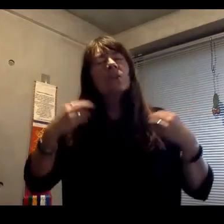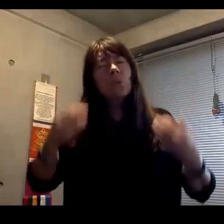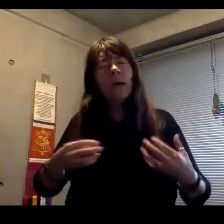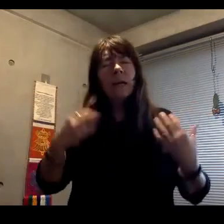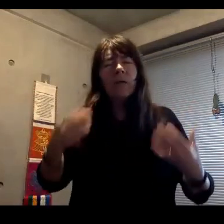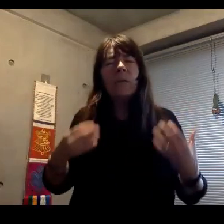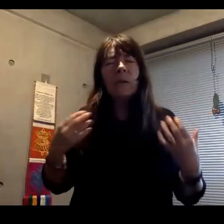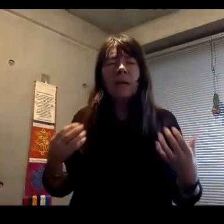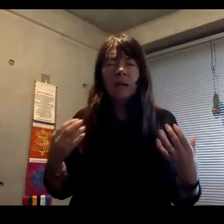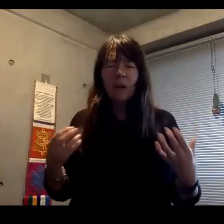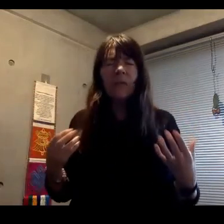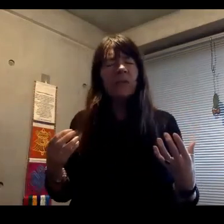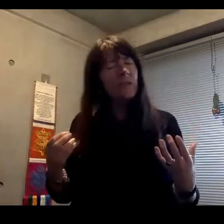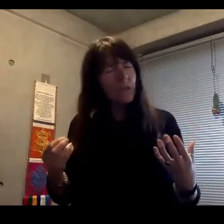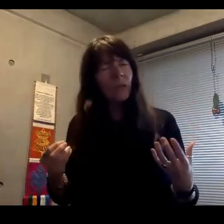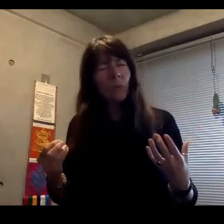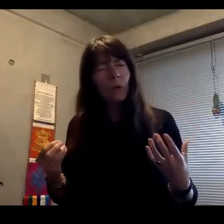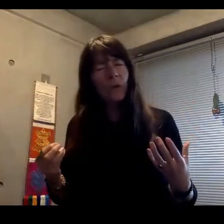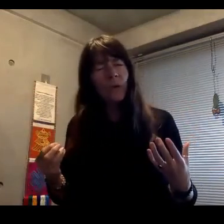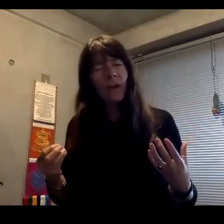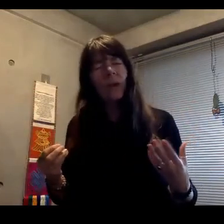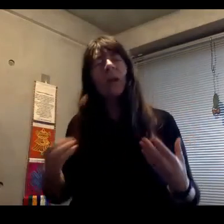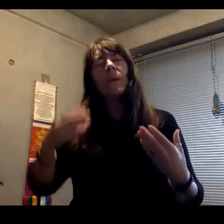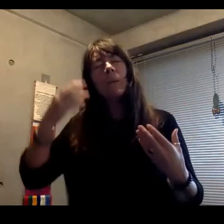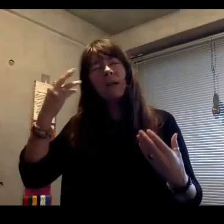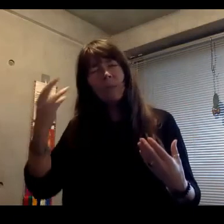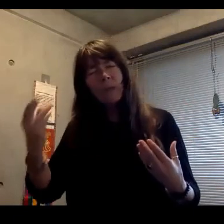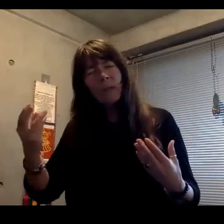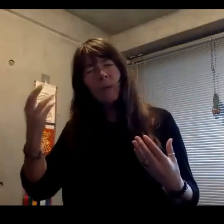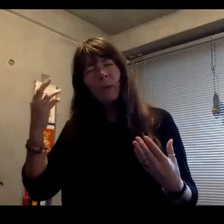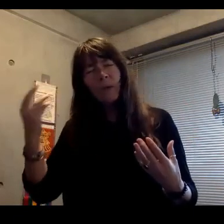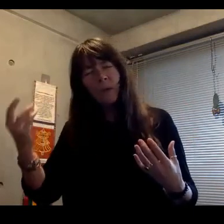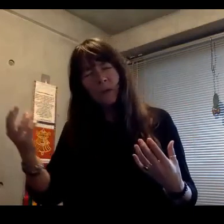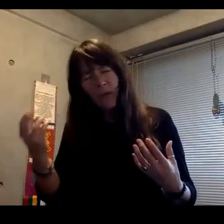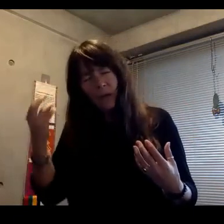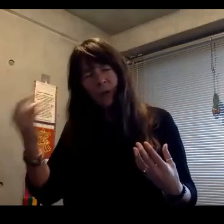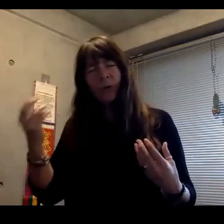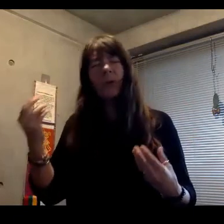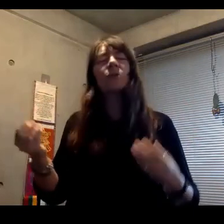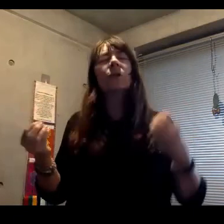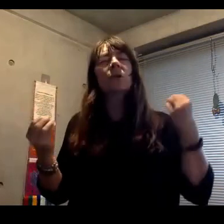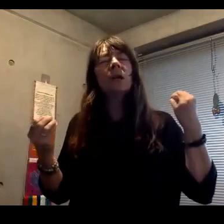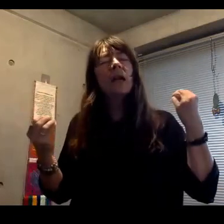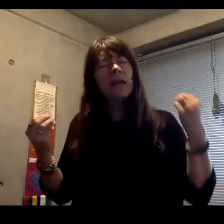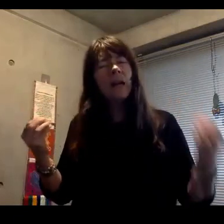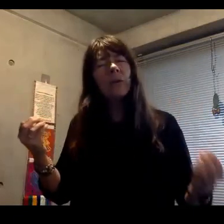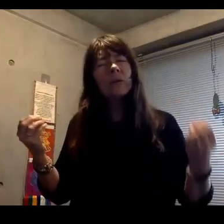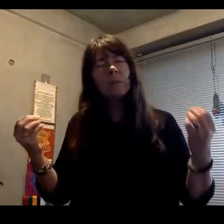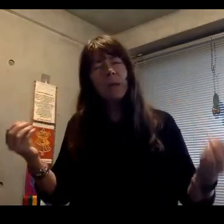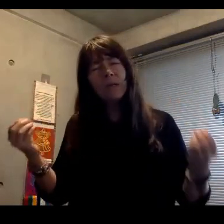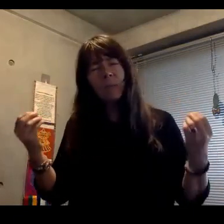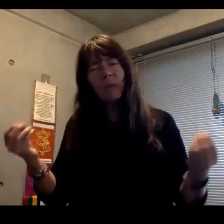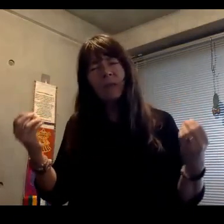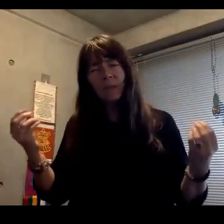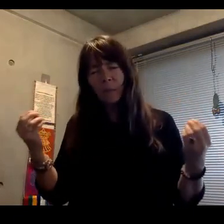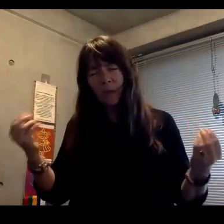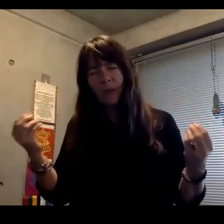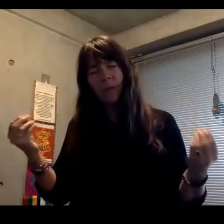It's the way of being, of existing in the world there. There must be someone with the ego to control, and others